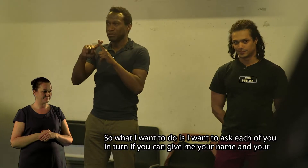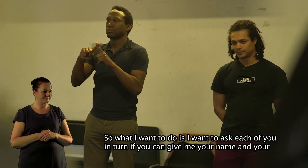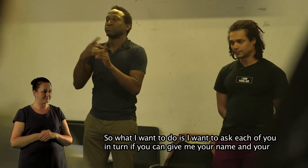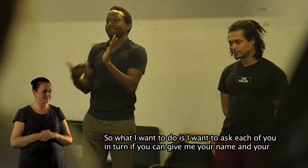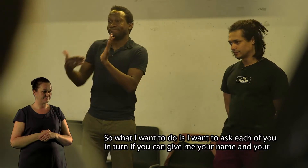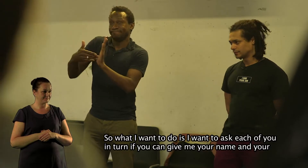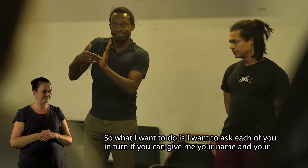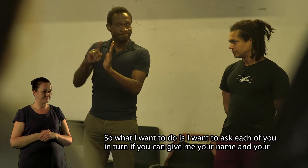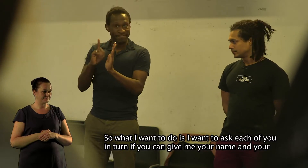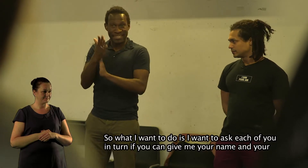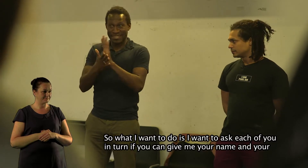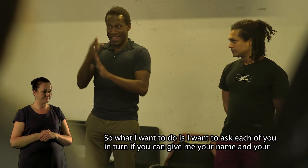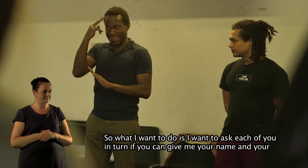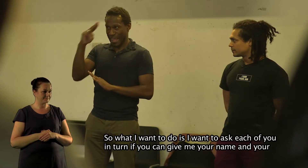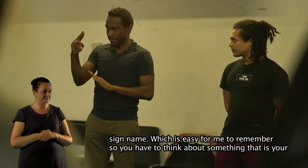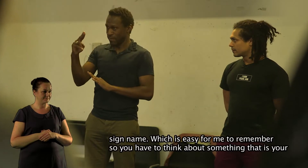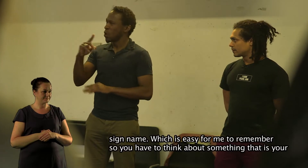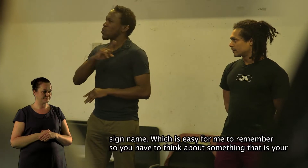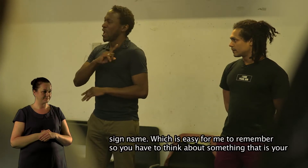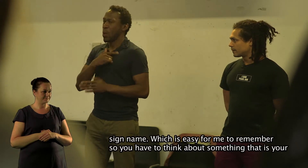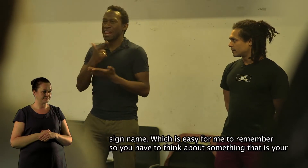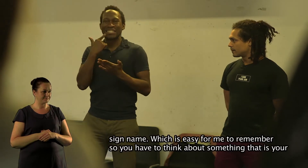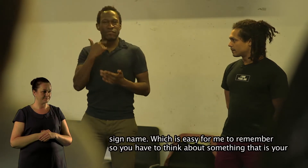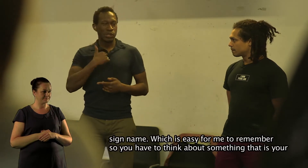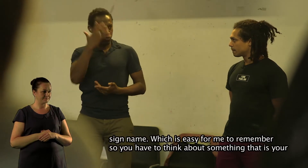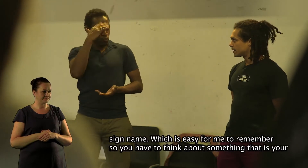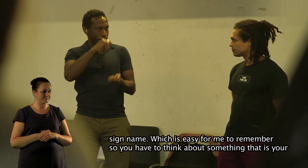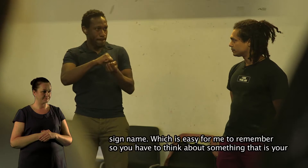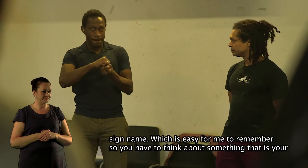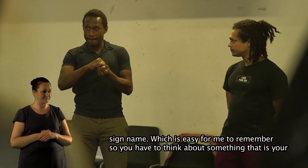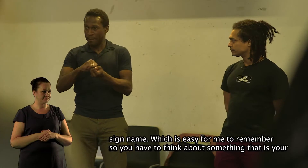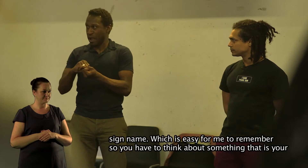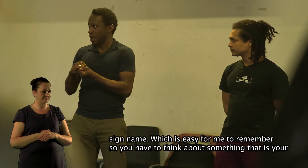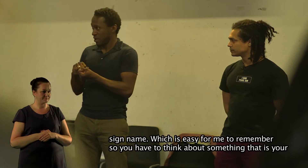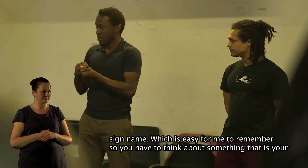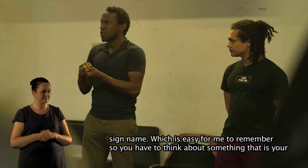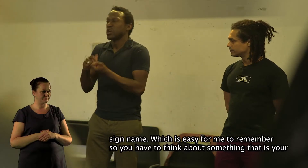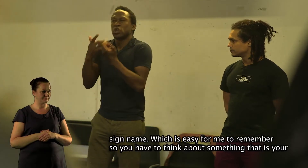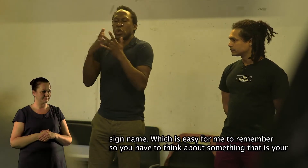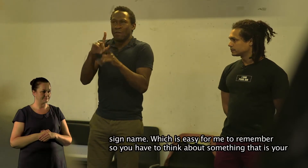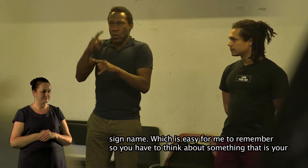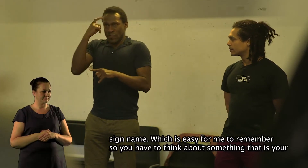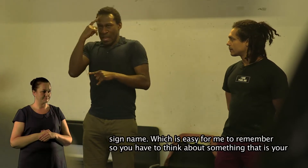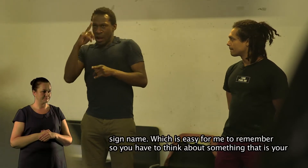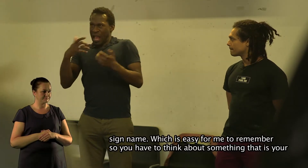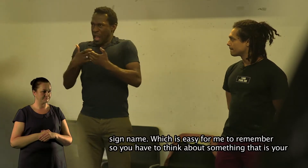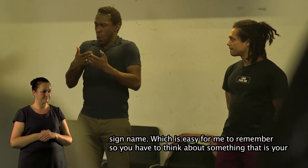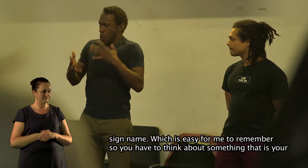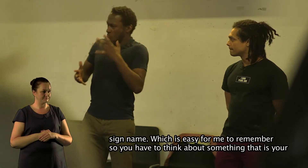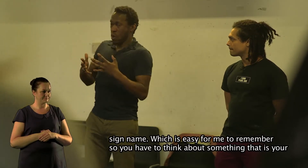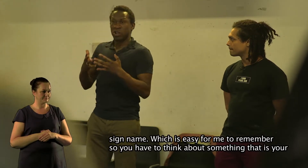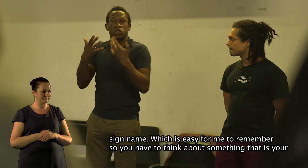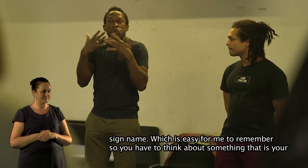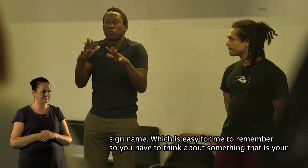your name and your sign name, which is easy for me to remember something. So you have to